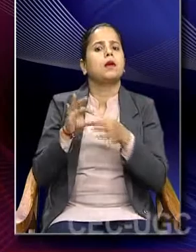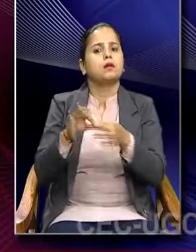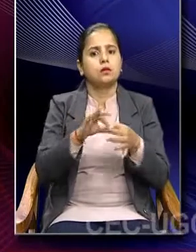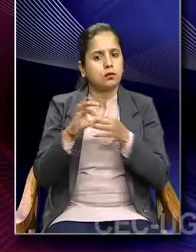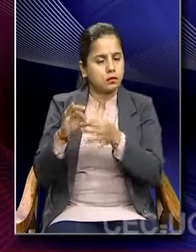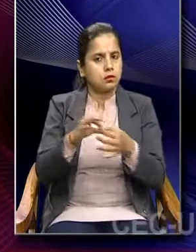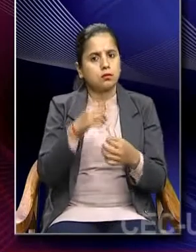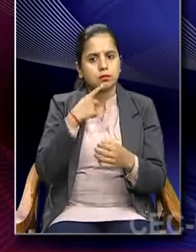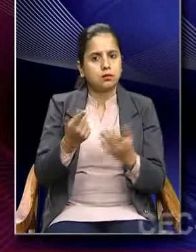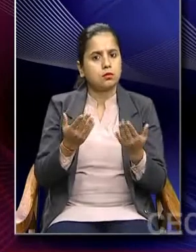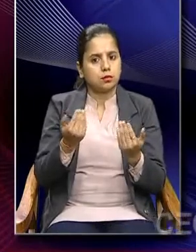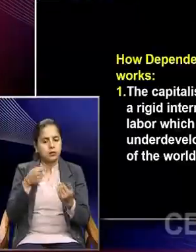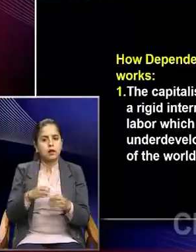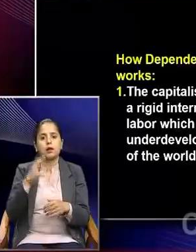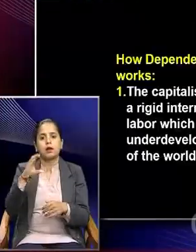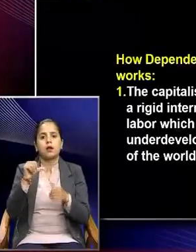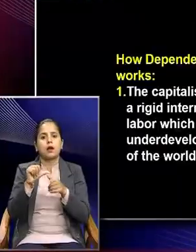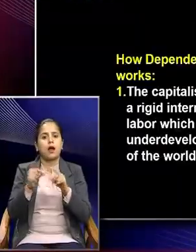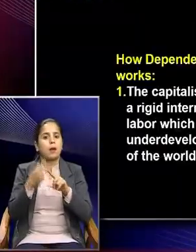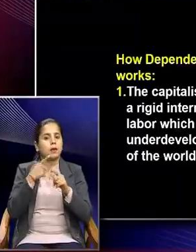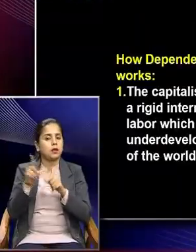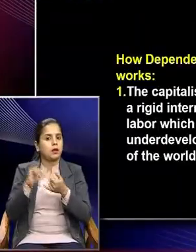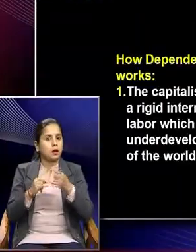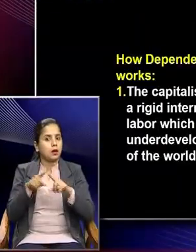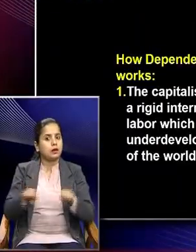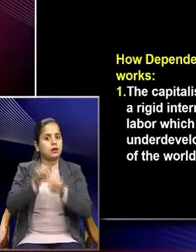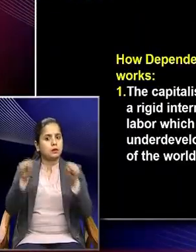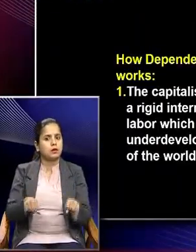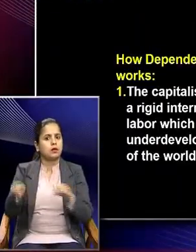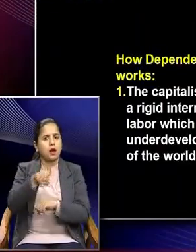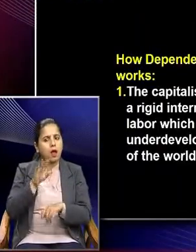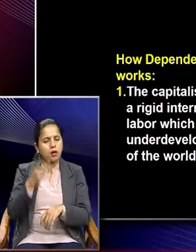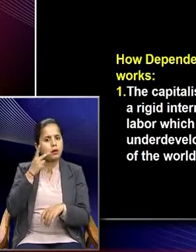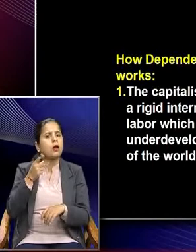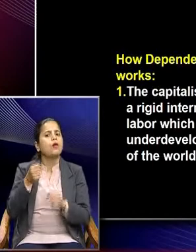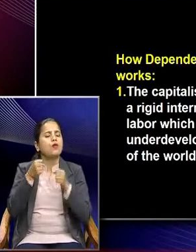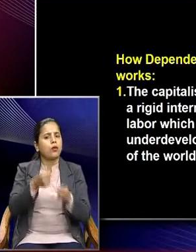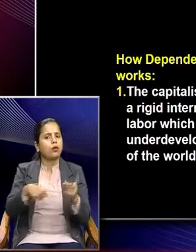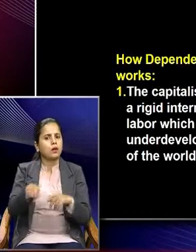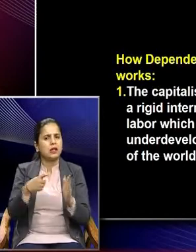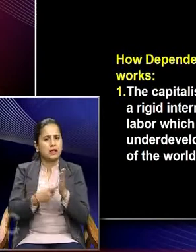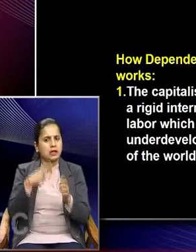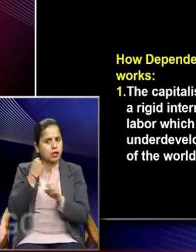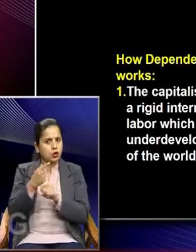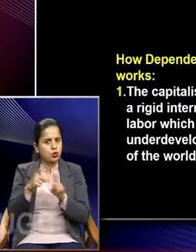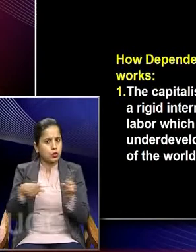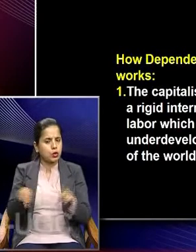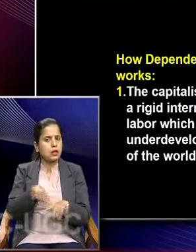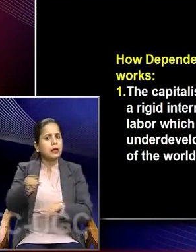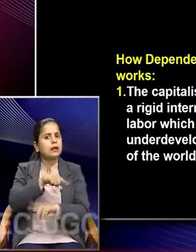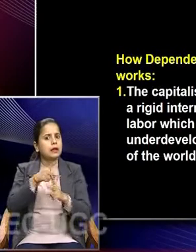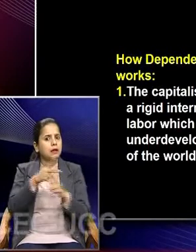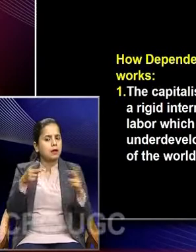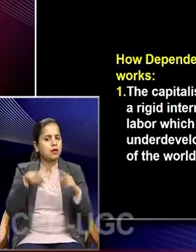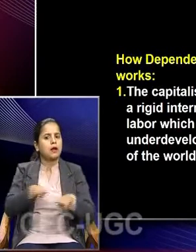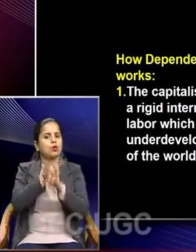is the capitalist system, it has enforced a rigid international division of labor which